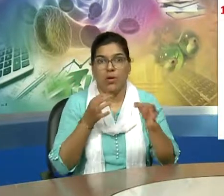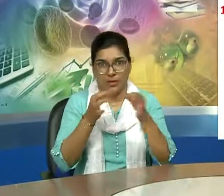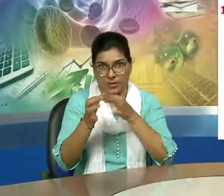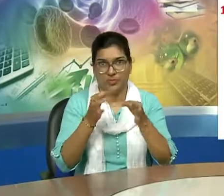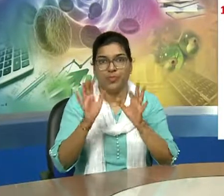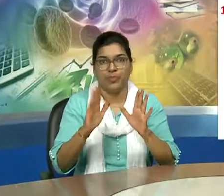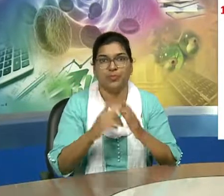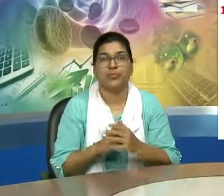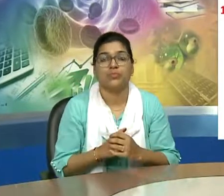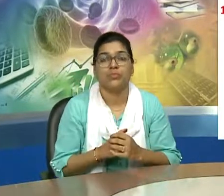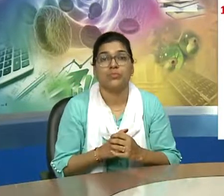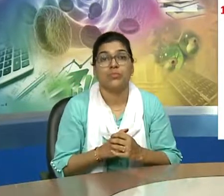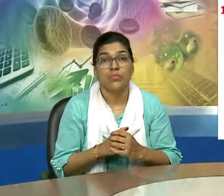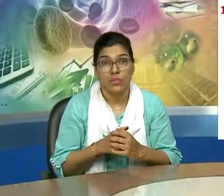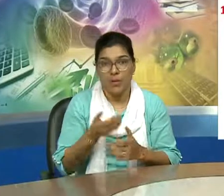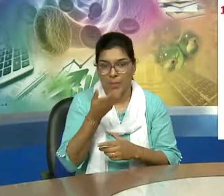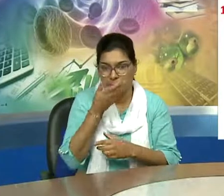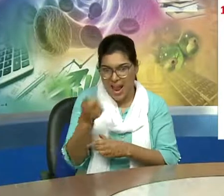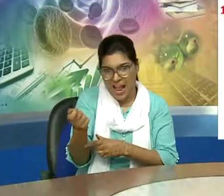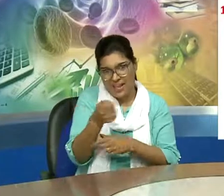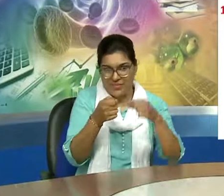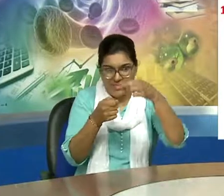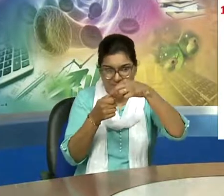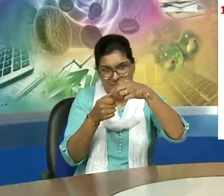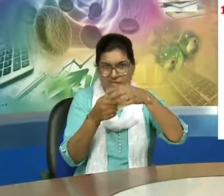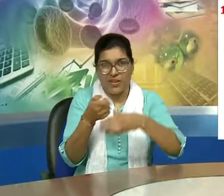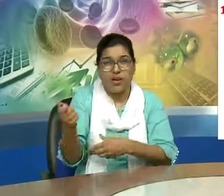salt accumulation in the soil.